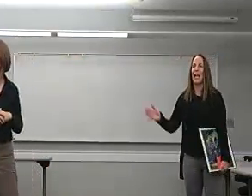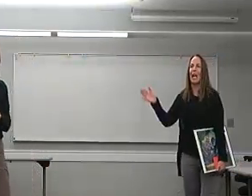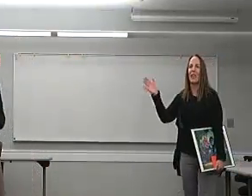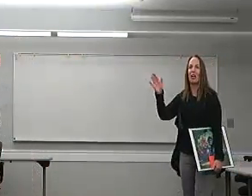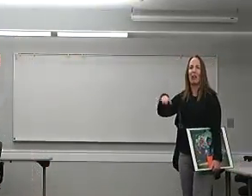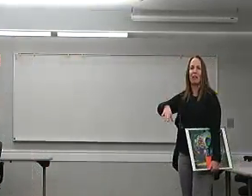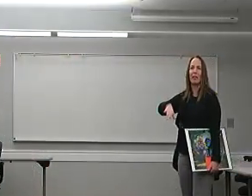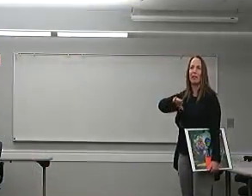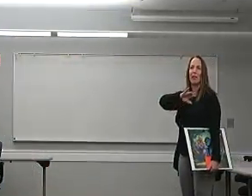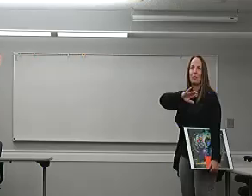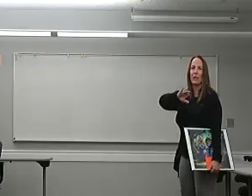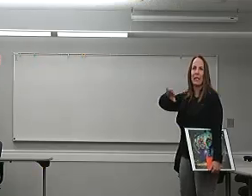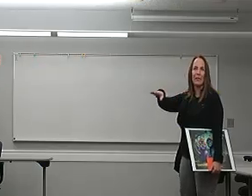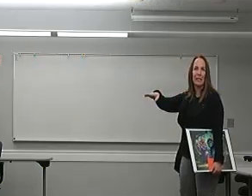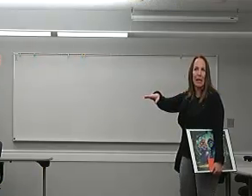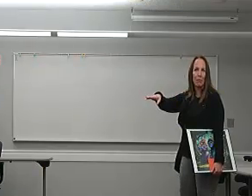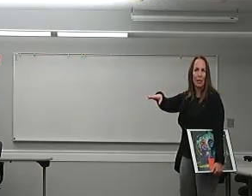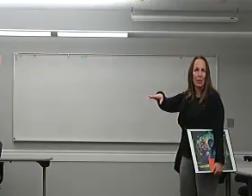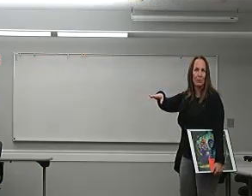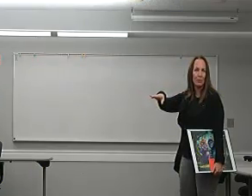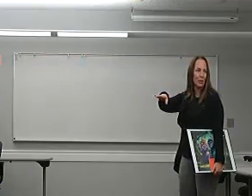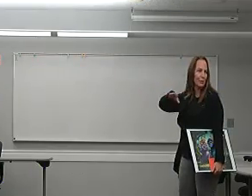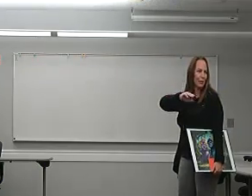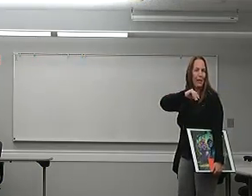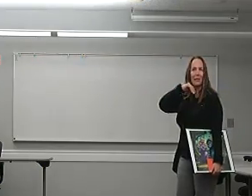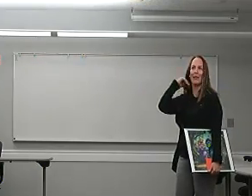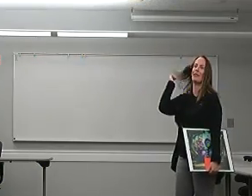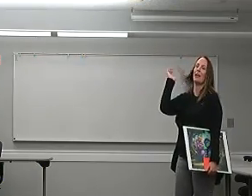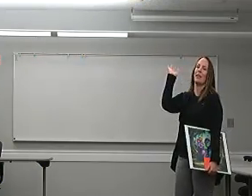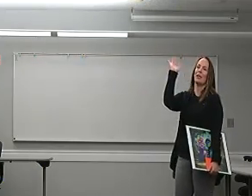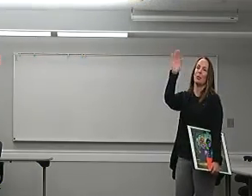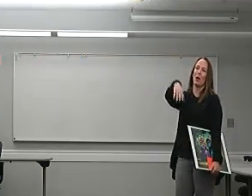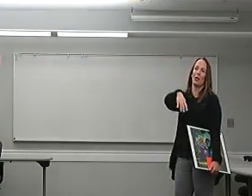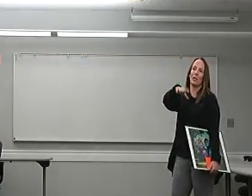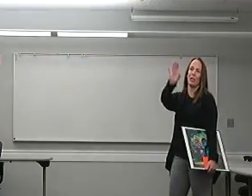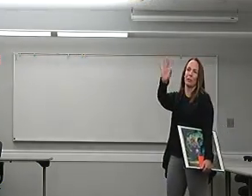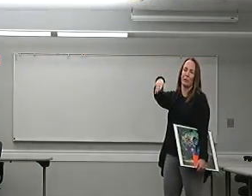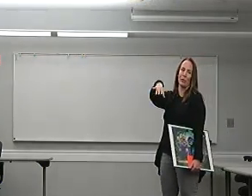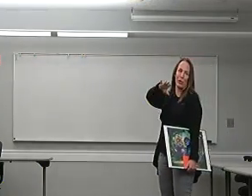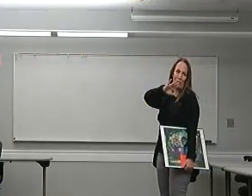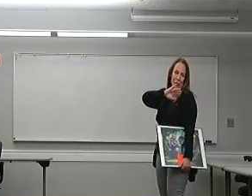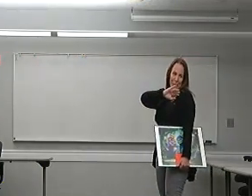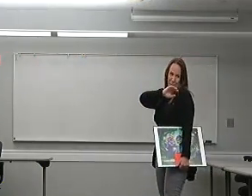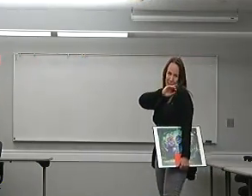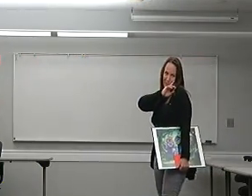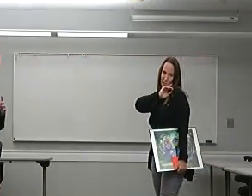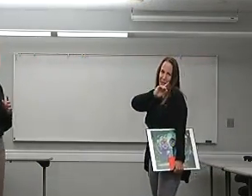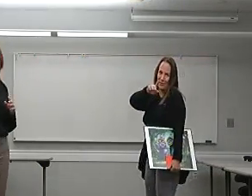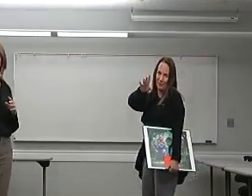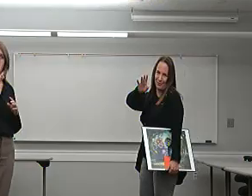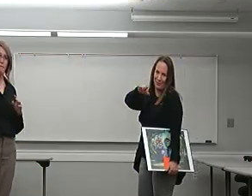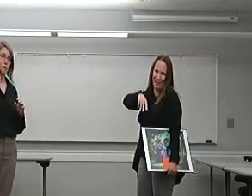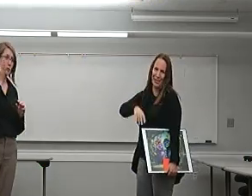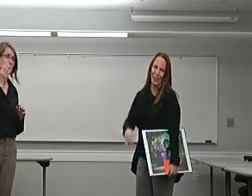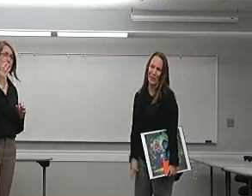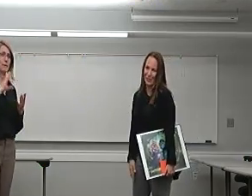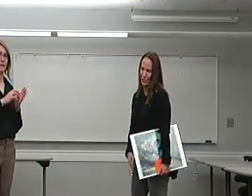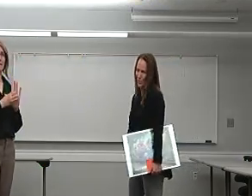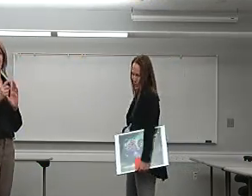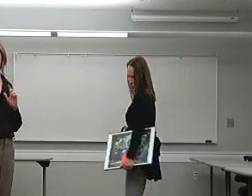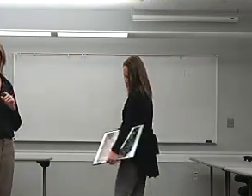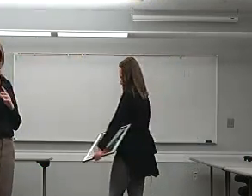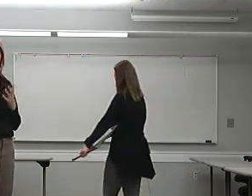They're like, I don't want to less than touch it. an hour ago. Oh, yeah, I don't know. There's waters, there's fruit, there's cookies, right? Yes. Thanks, you guys. For I'm not going to touch